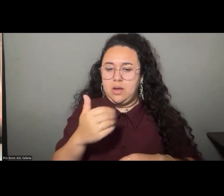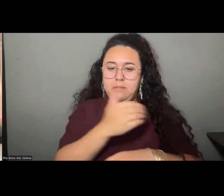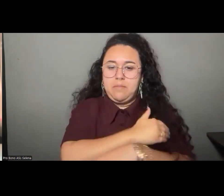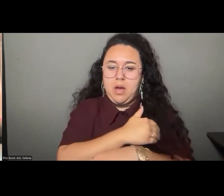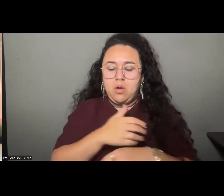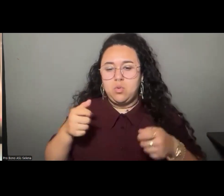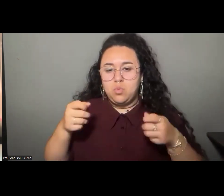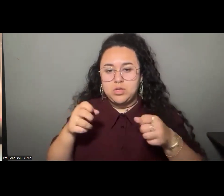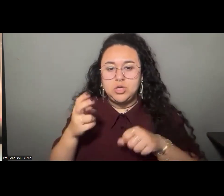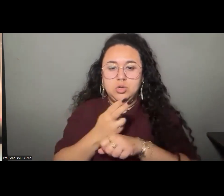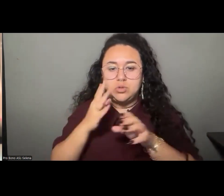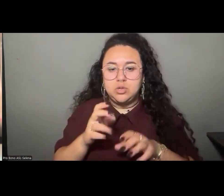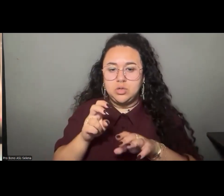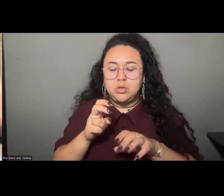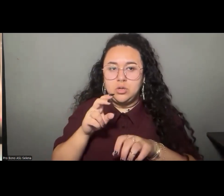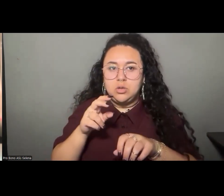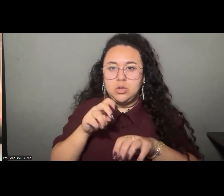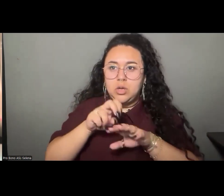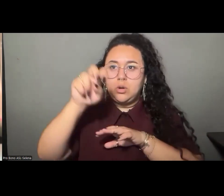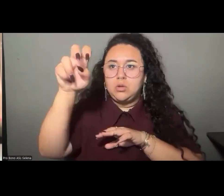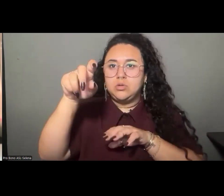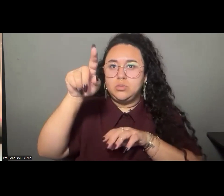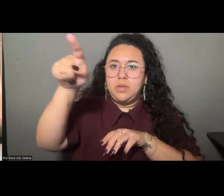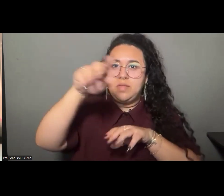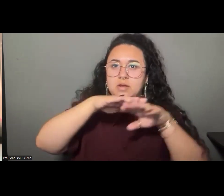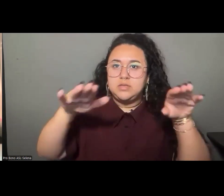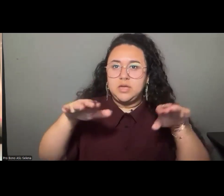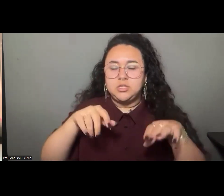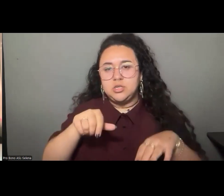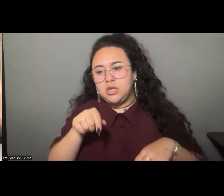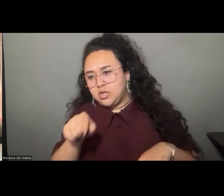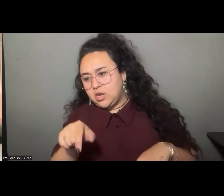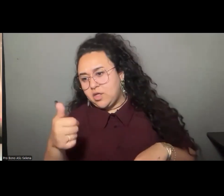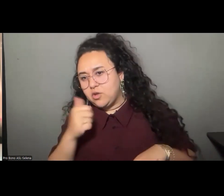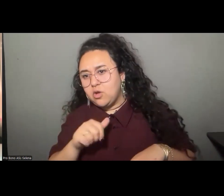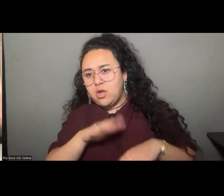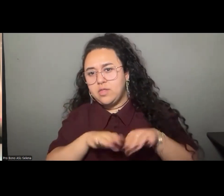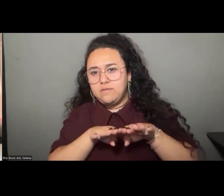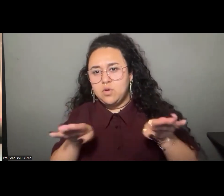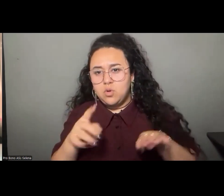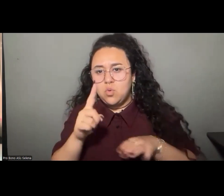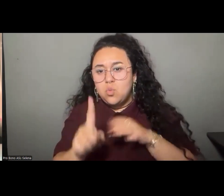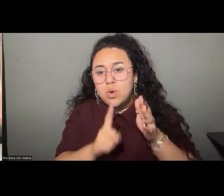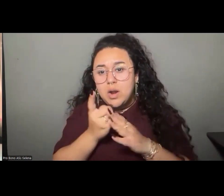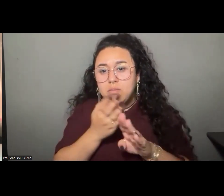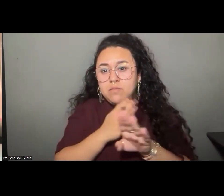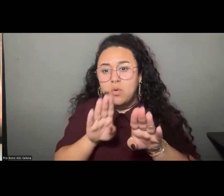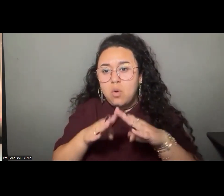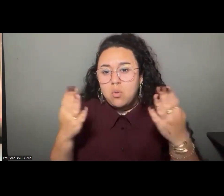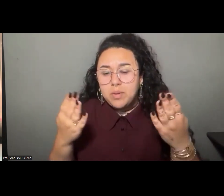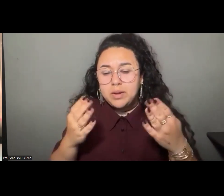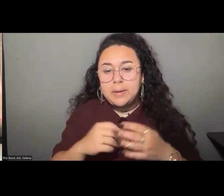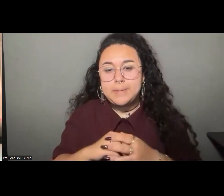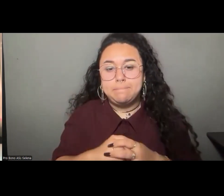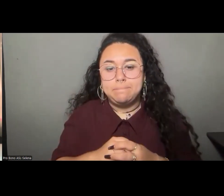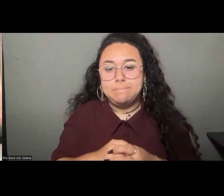could navigate steps would just be on the stage and she'd be on the floor. And it's an hour before the doors are opening, right?